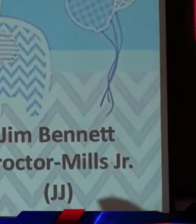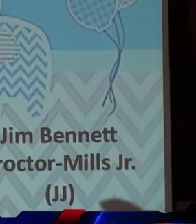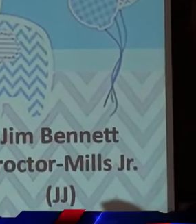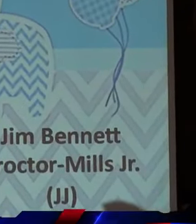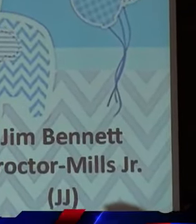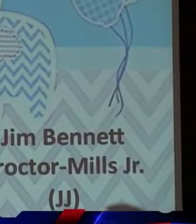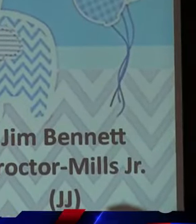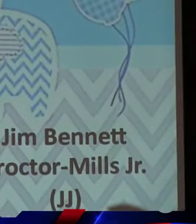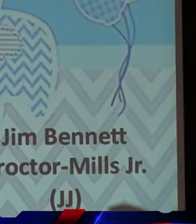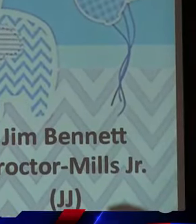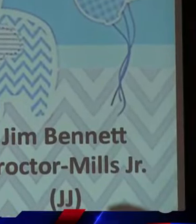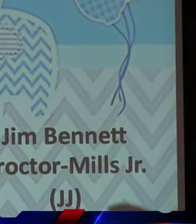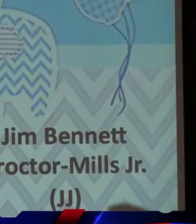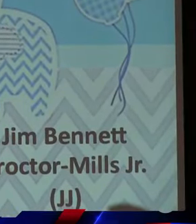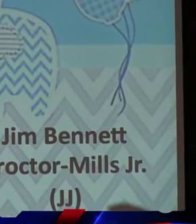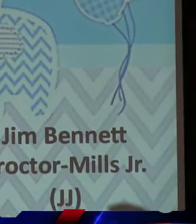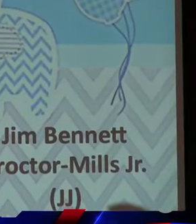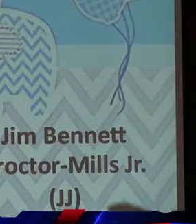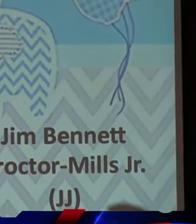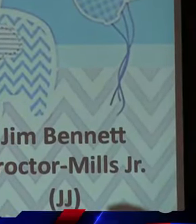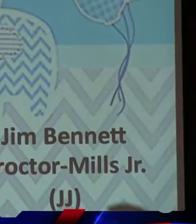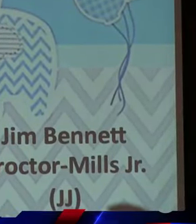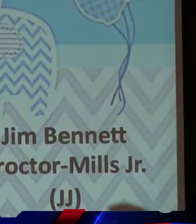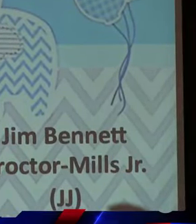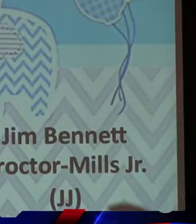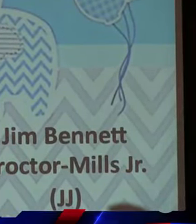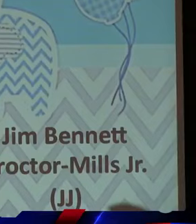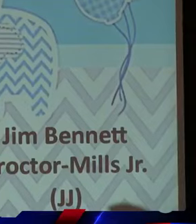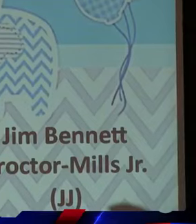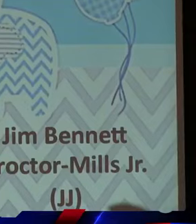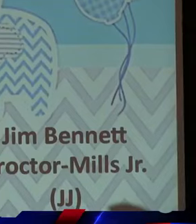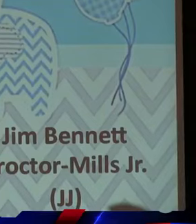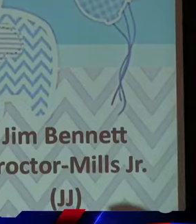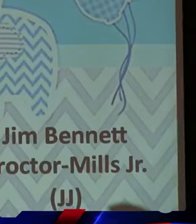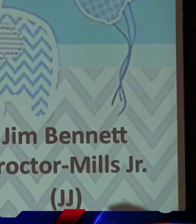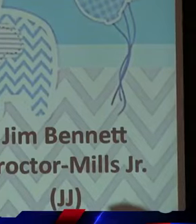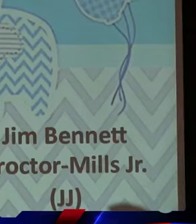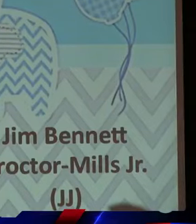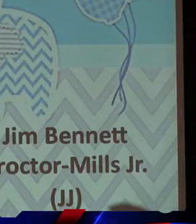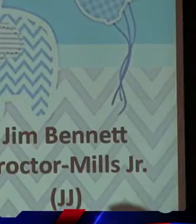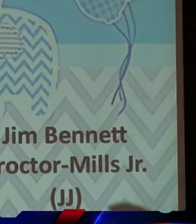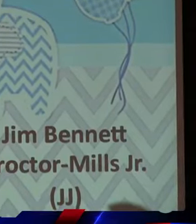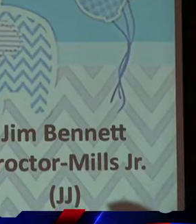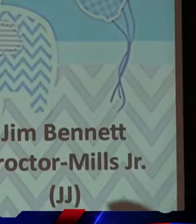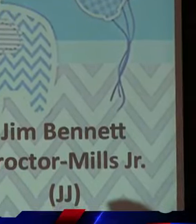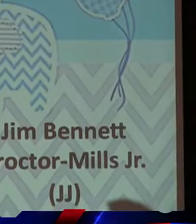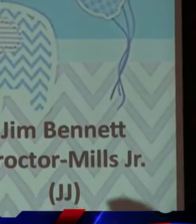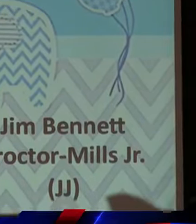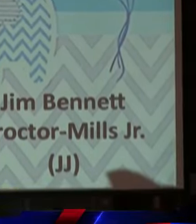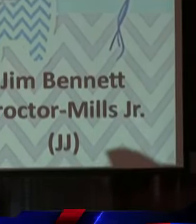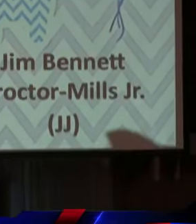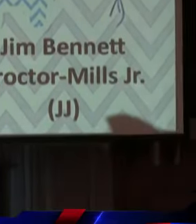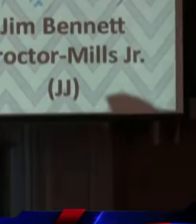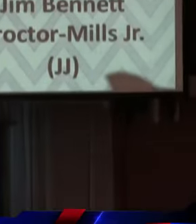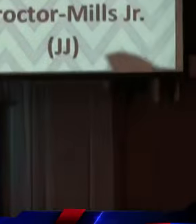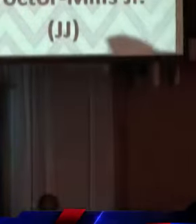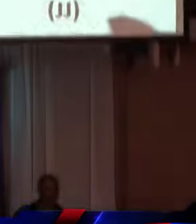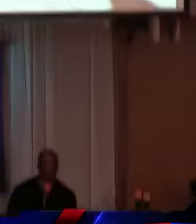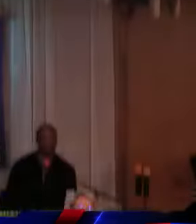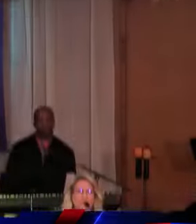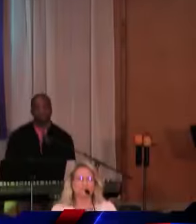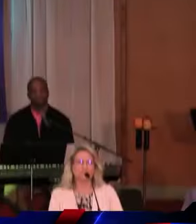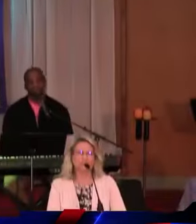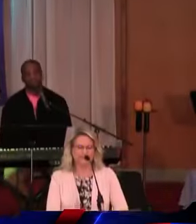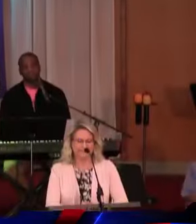JB Proctor Mills Sr. and his lovely wife, Janaea. Also, just a reminder that our Spring